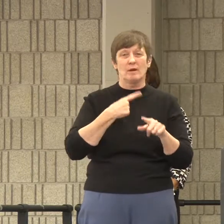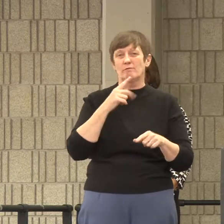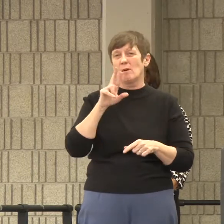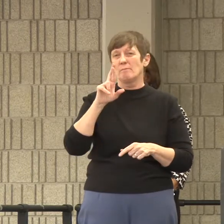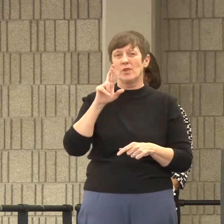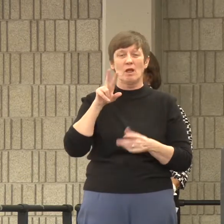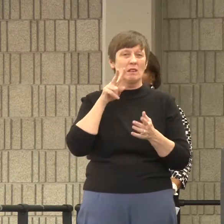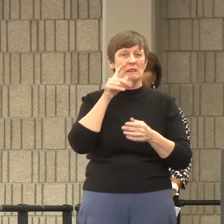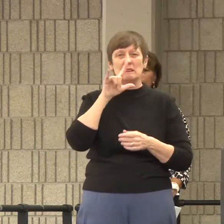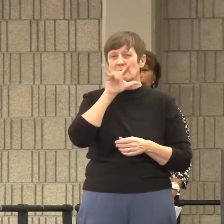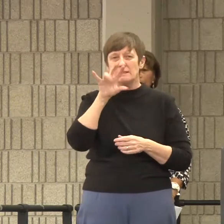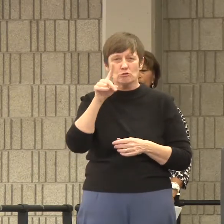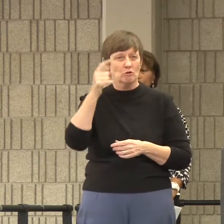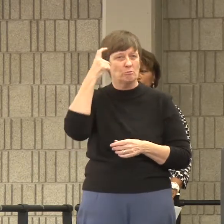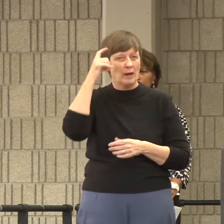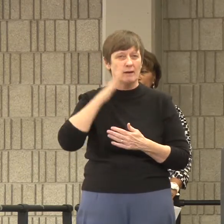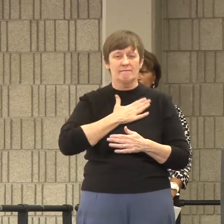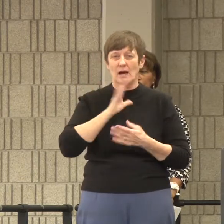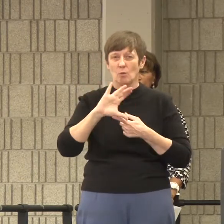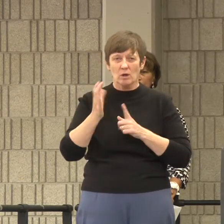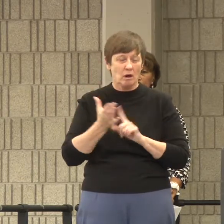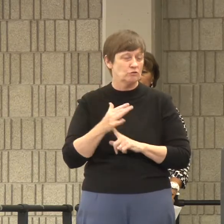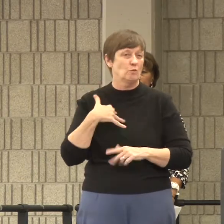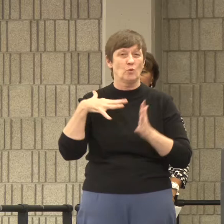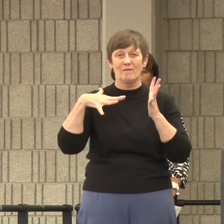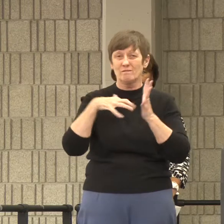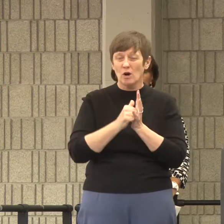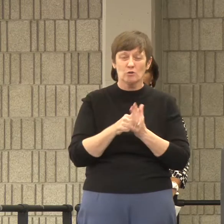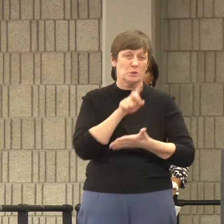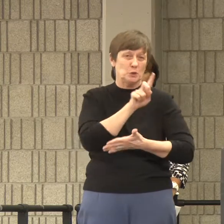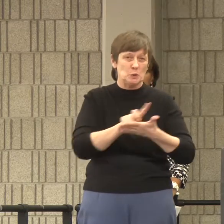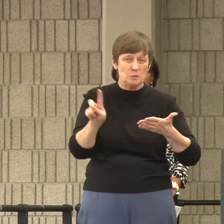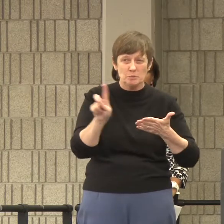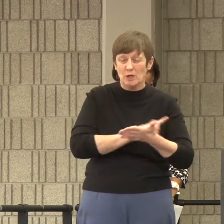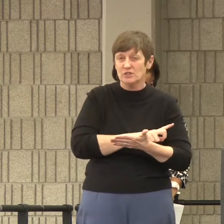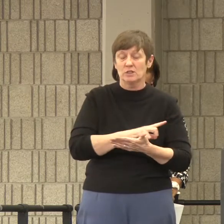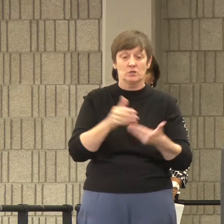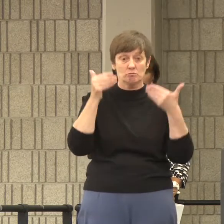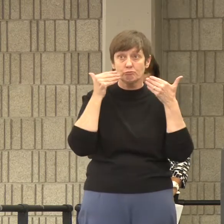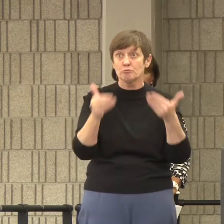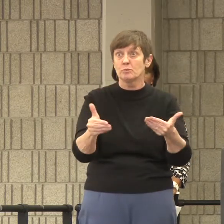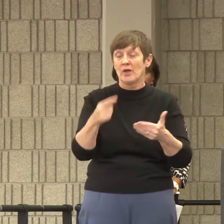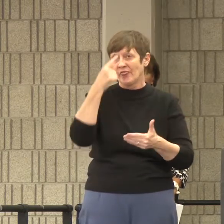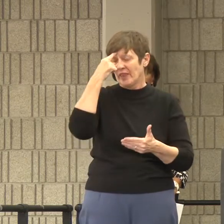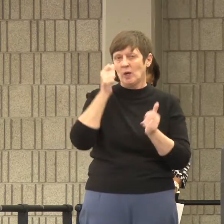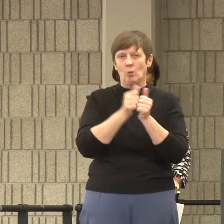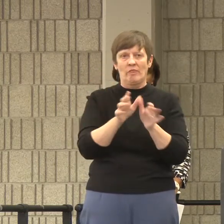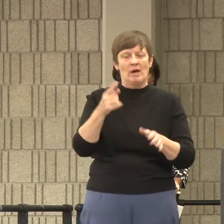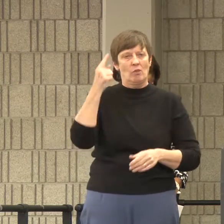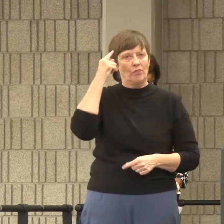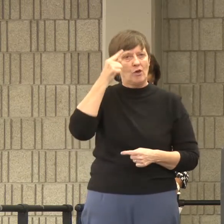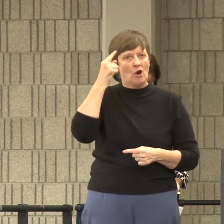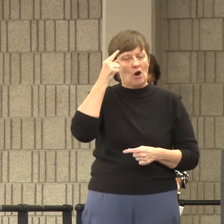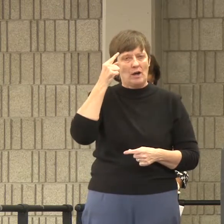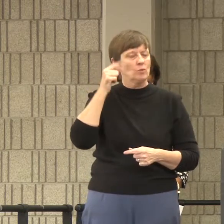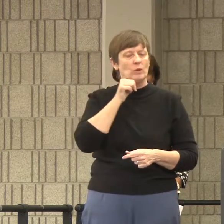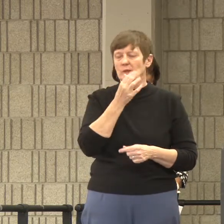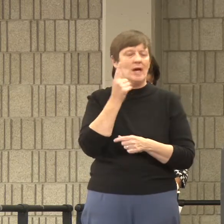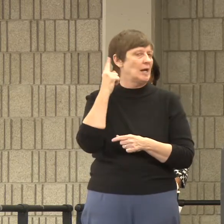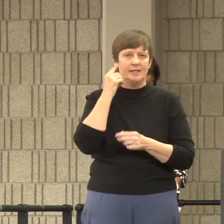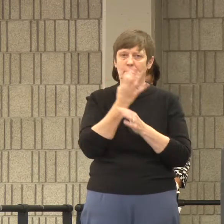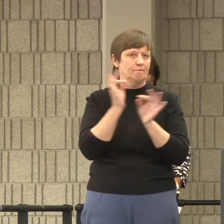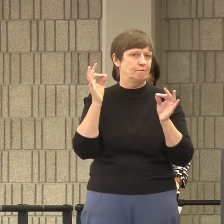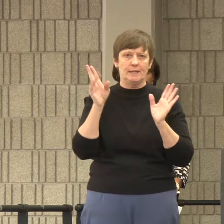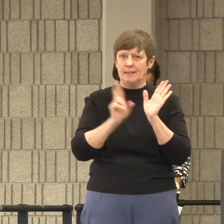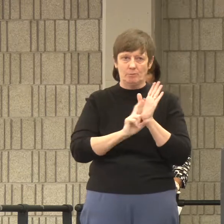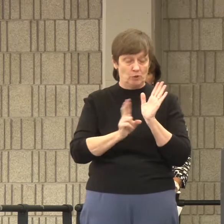brain of our culture, as long as we are vulnerable to prejudice, a version of thinking without thought, we will not hear freedom ring. As long